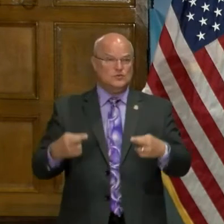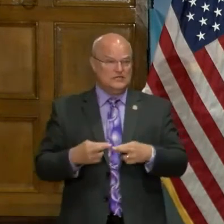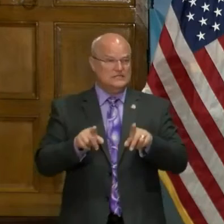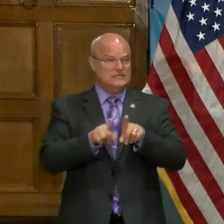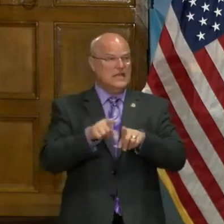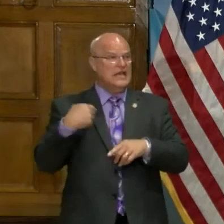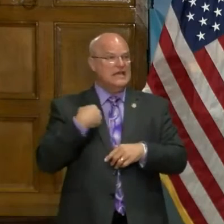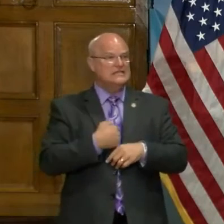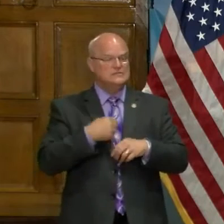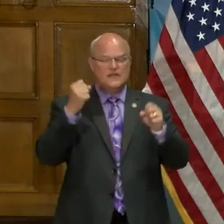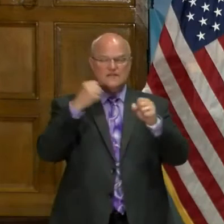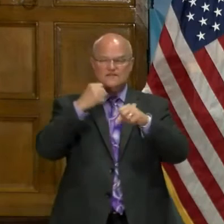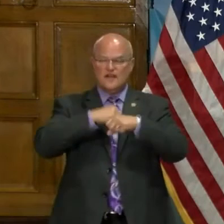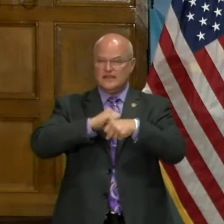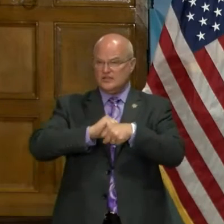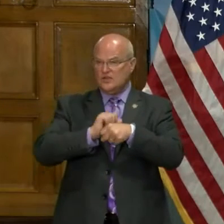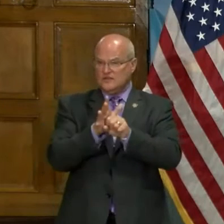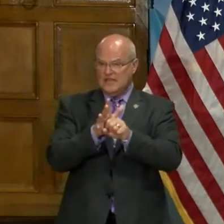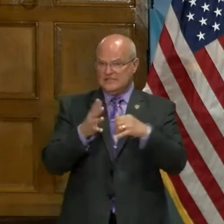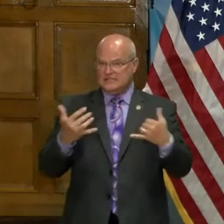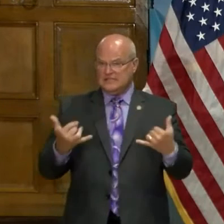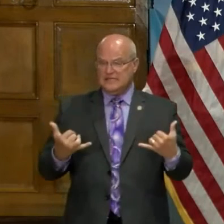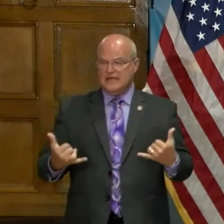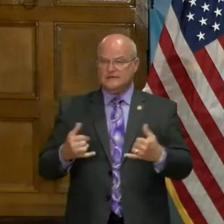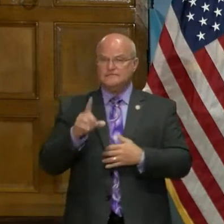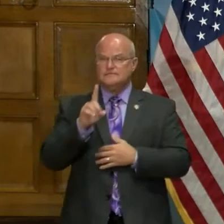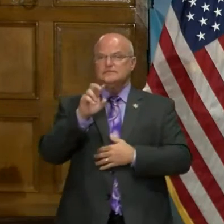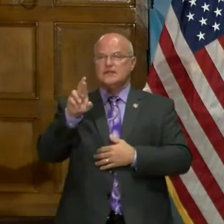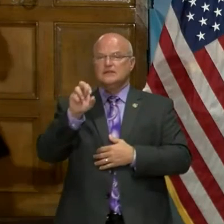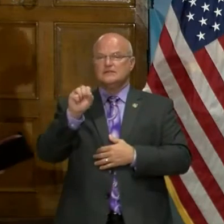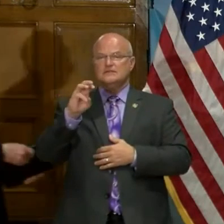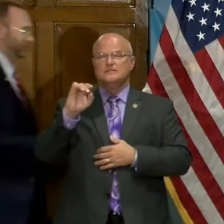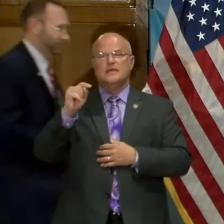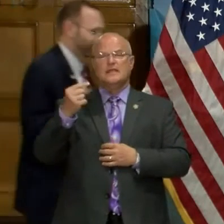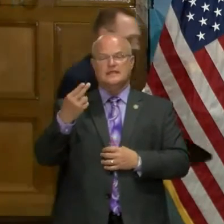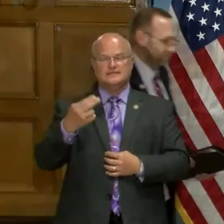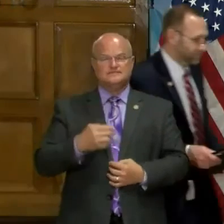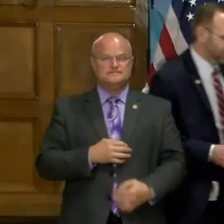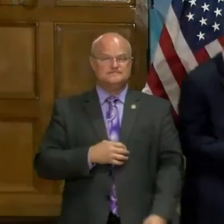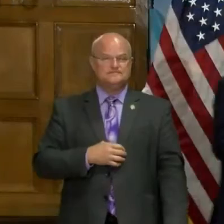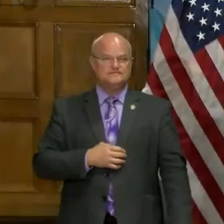regions as we fight this virus. Dr. Smith.